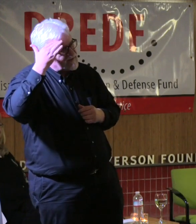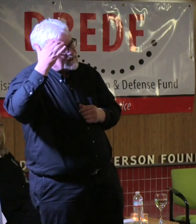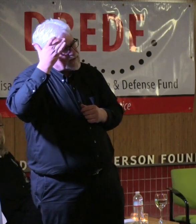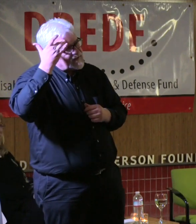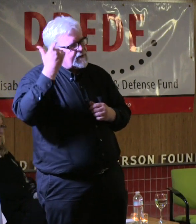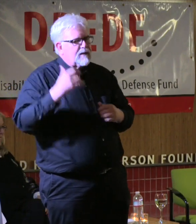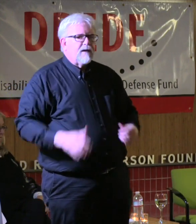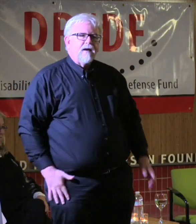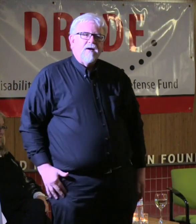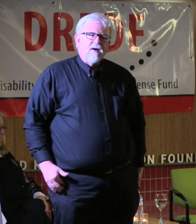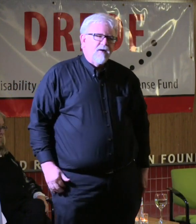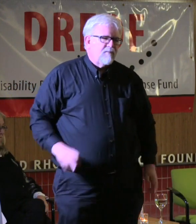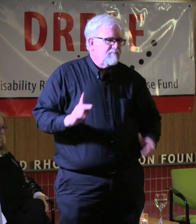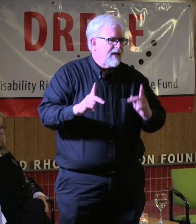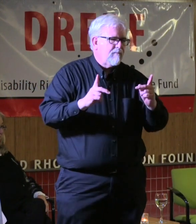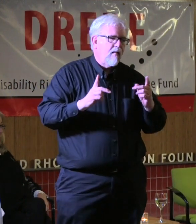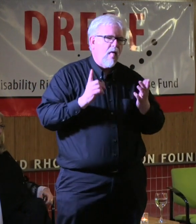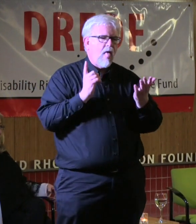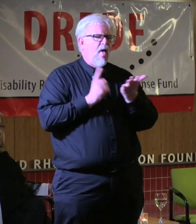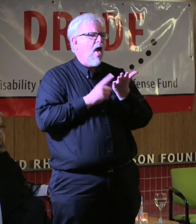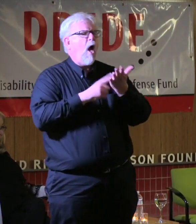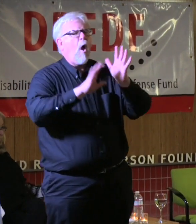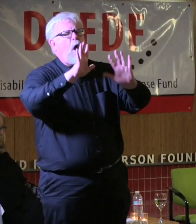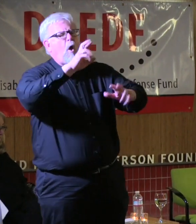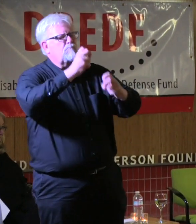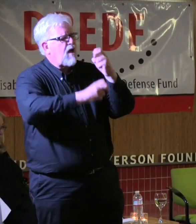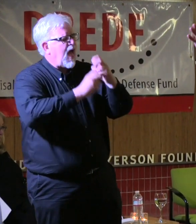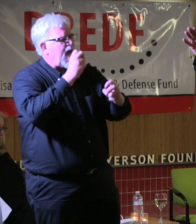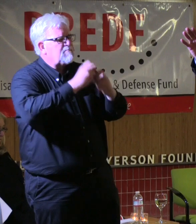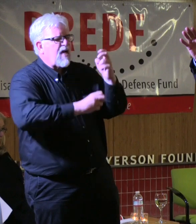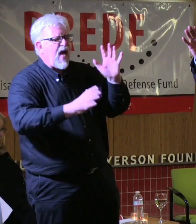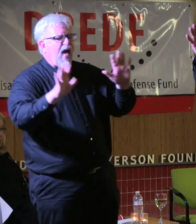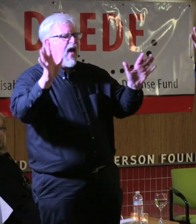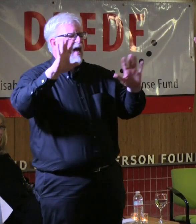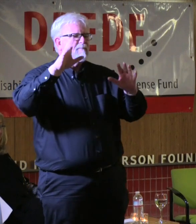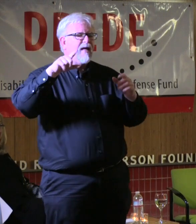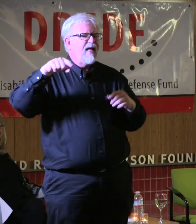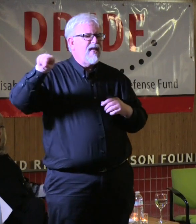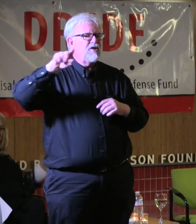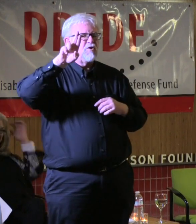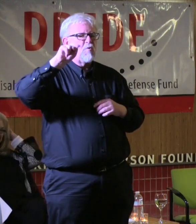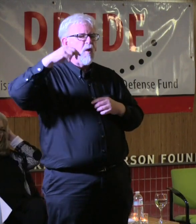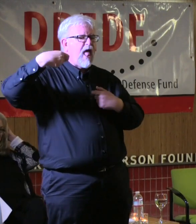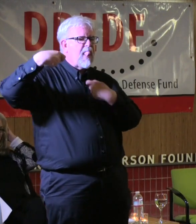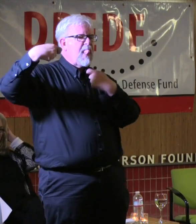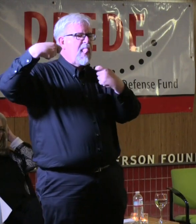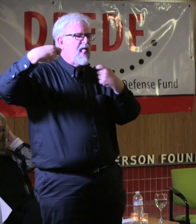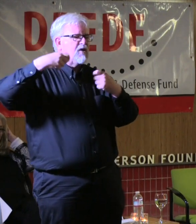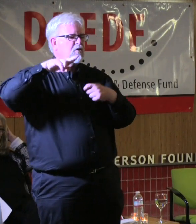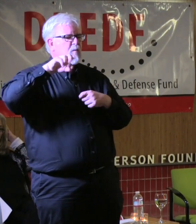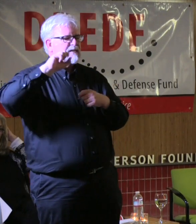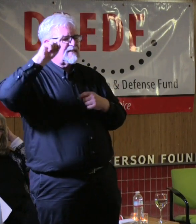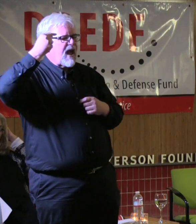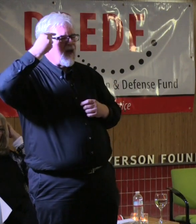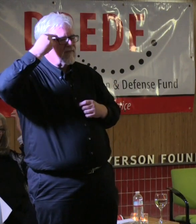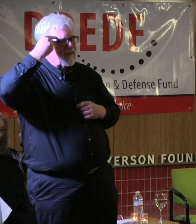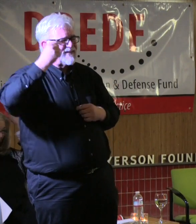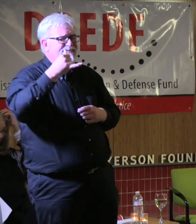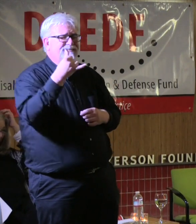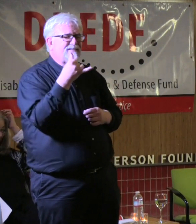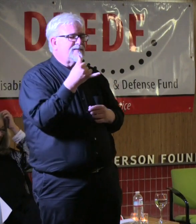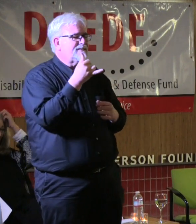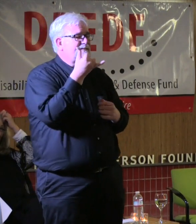People raise all kinds of issues about, it's going to erode our sovereignty. That's just nonsense. Absolute,